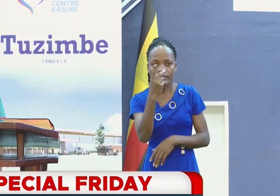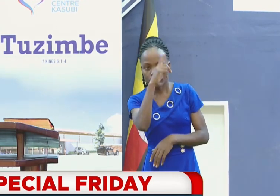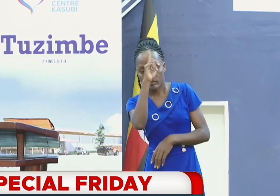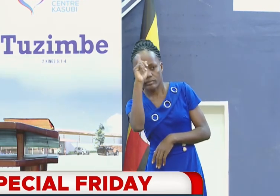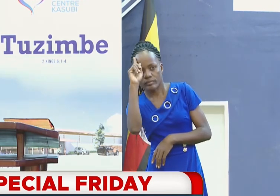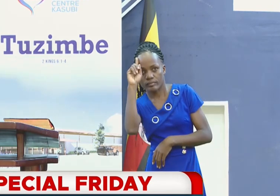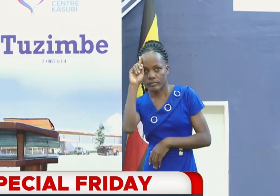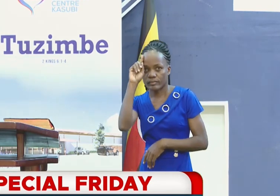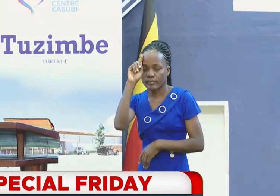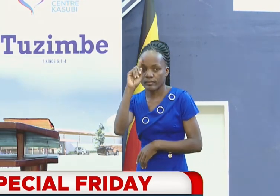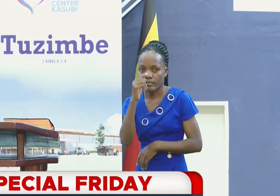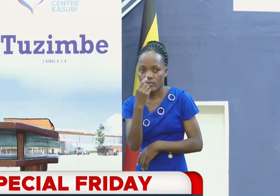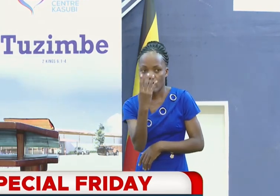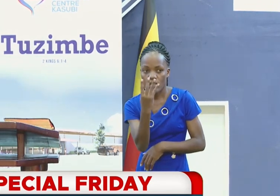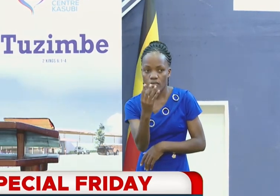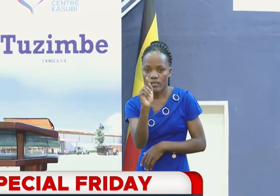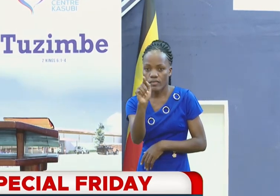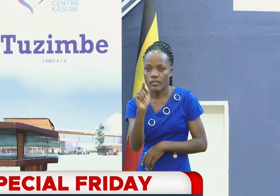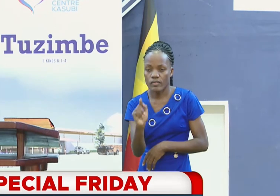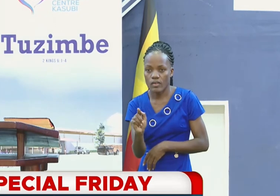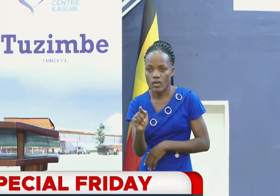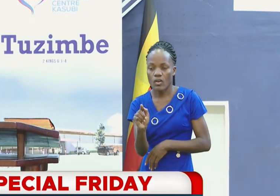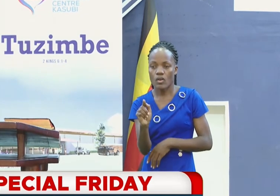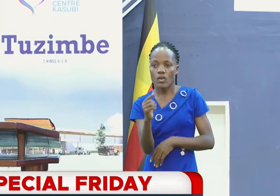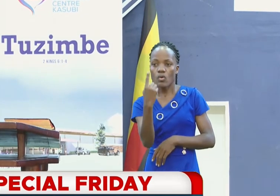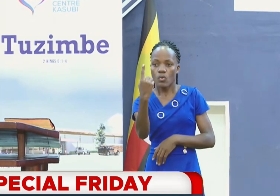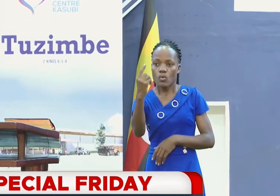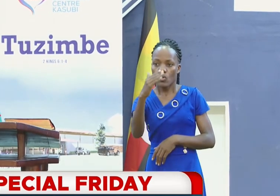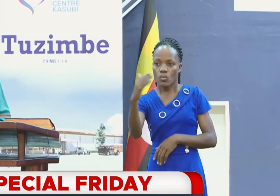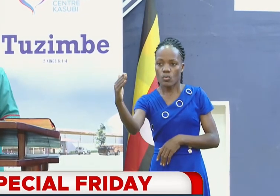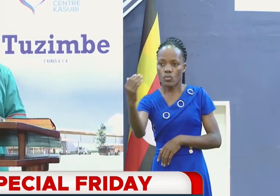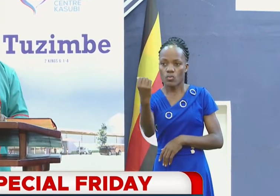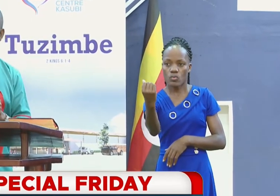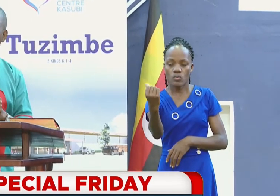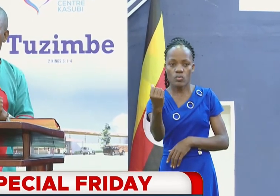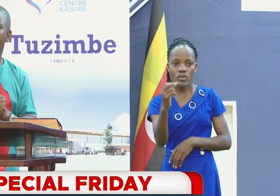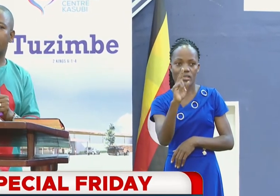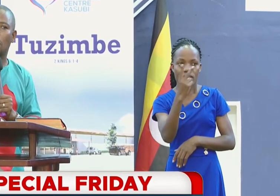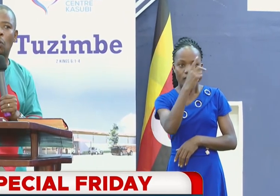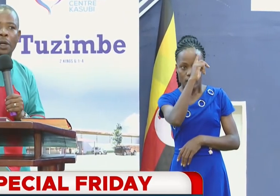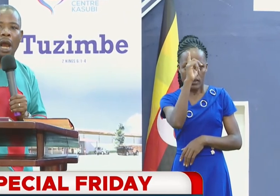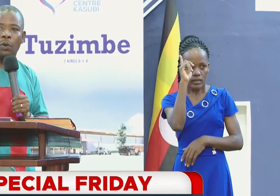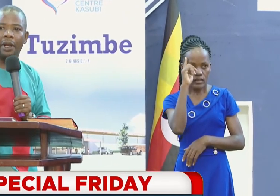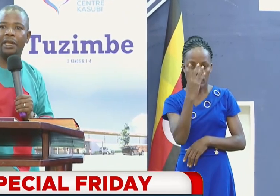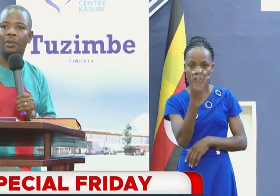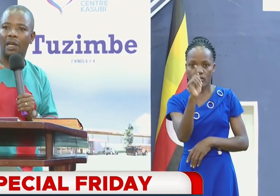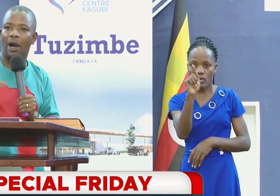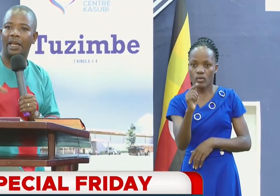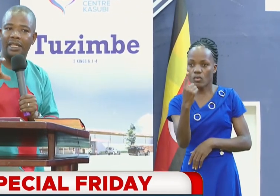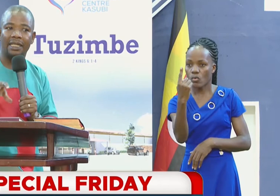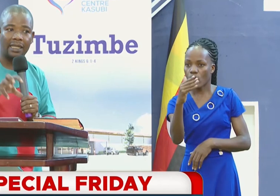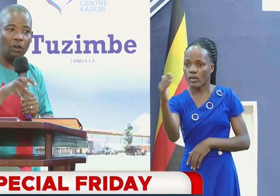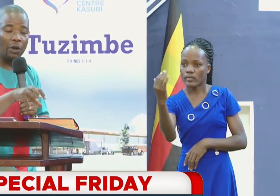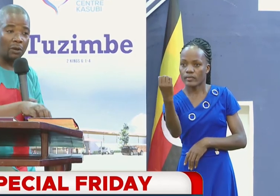Second Kings, chapter 4, verse 1 to 6. Waliwo ekyo kuddamu eri